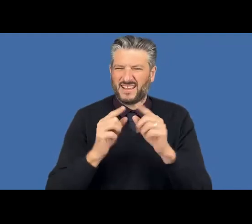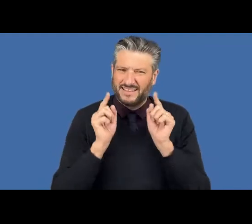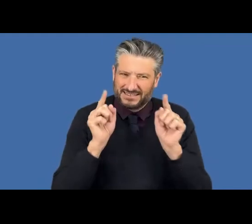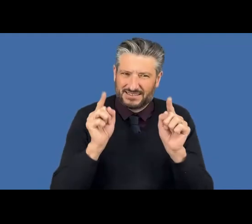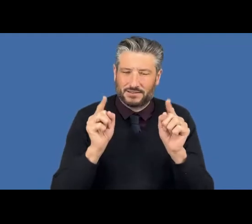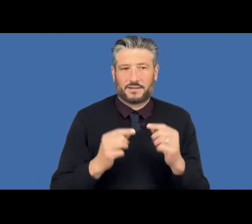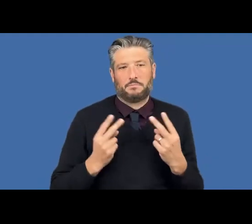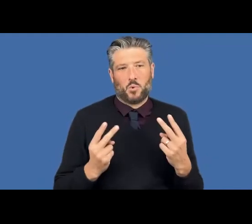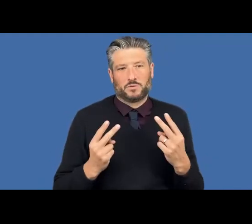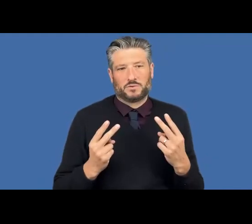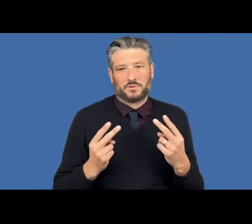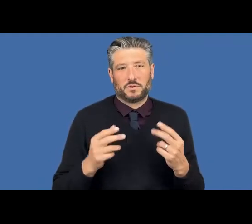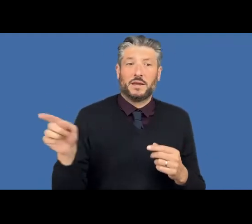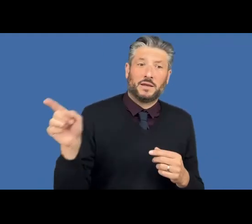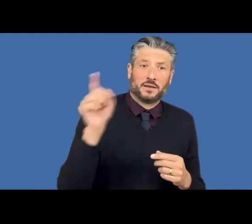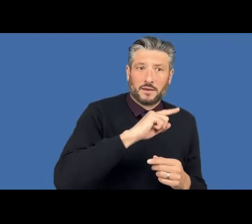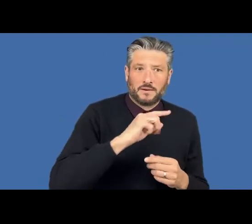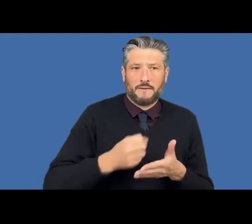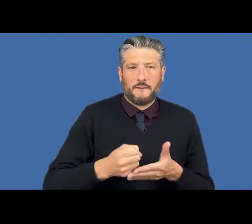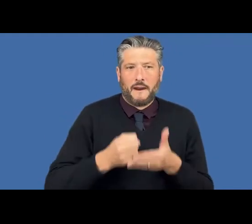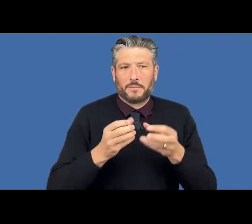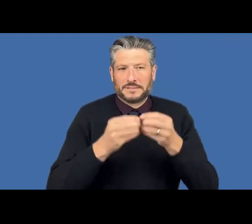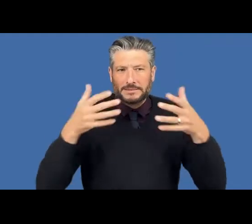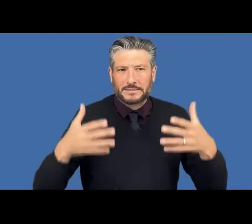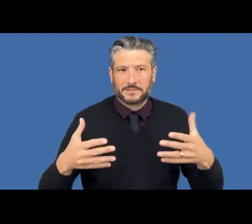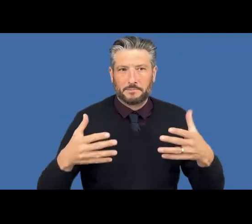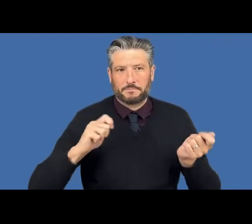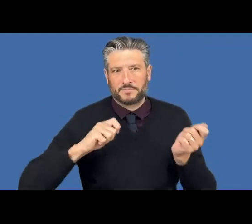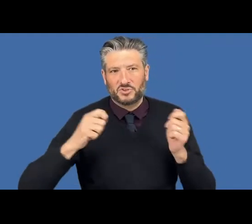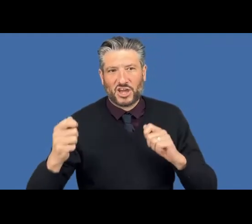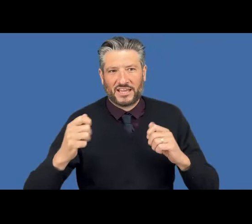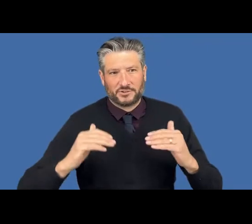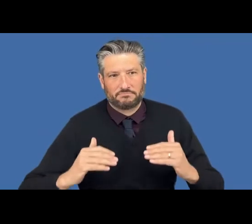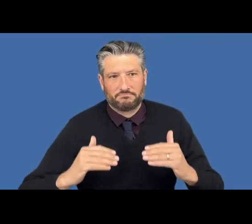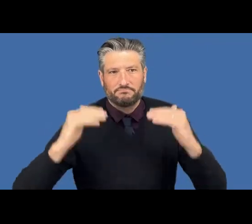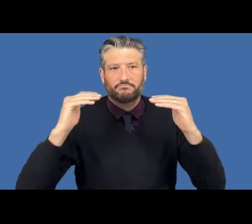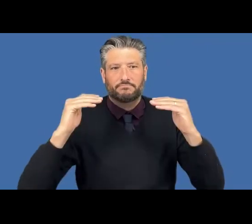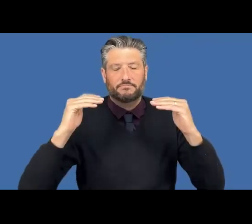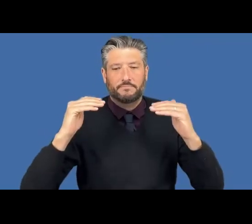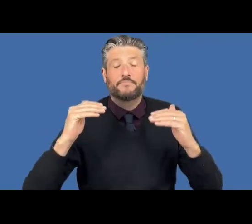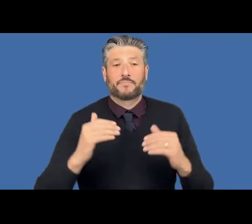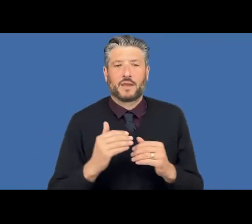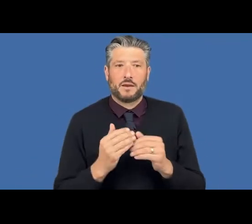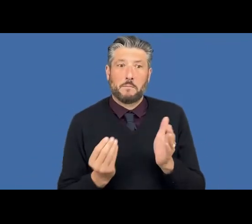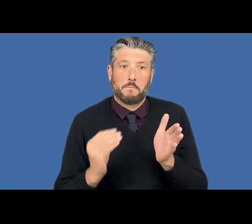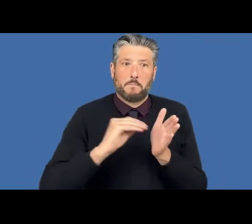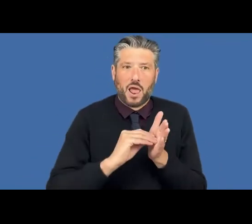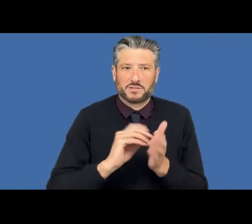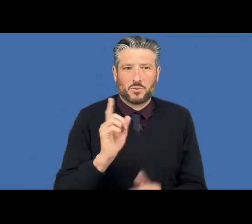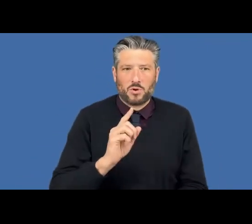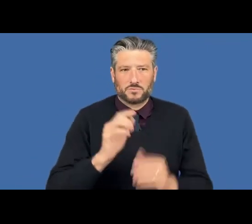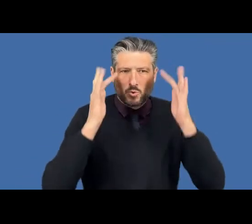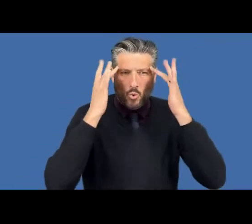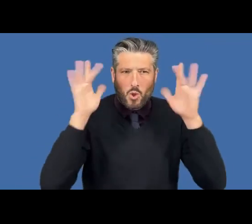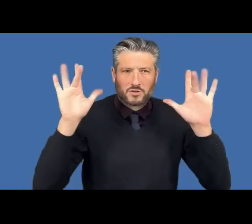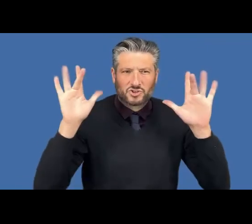change. At the same time, we have cultural issues that we need to deal with as well, because it